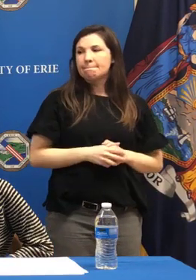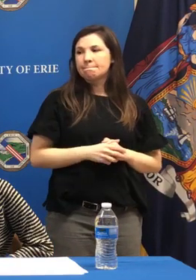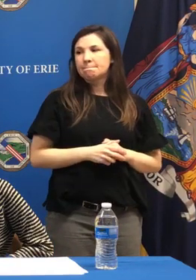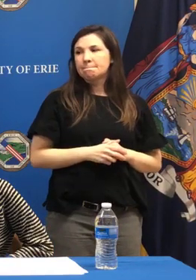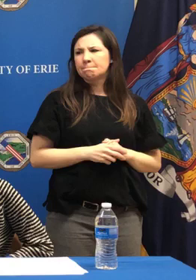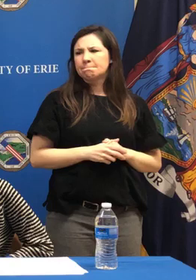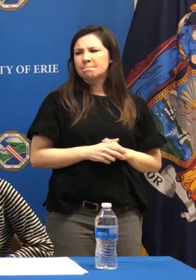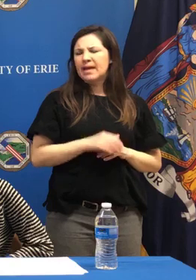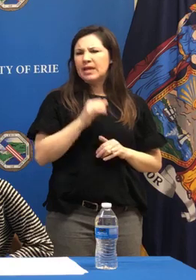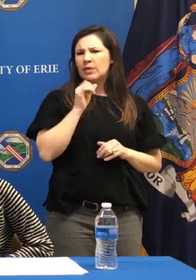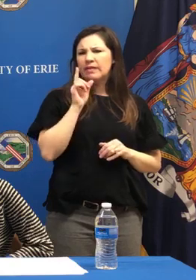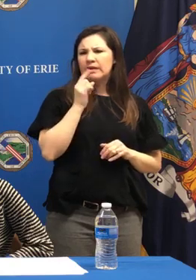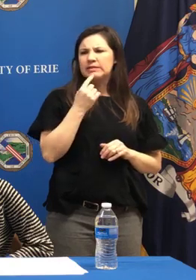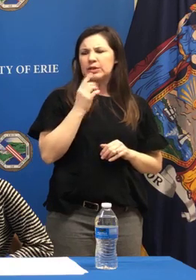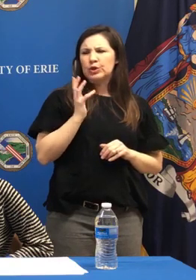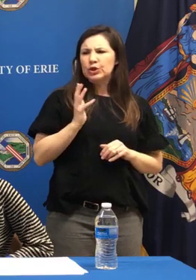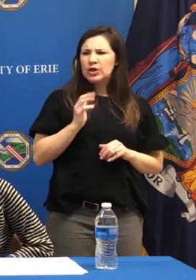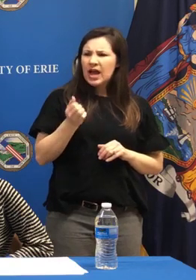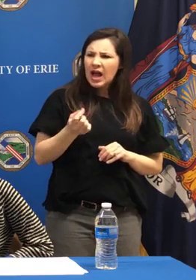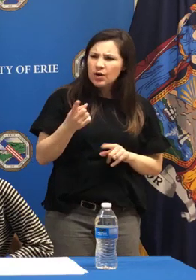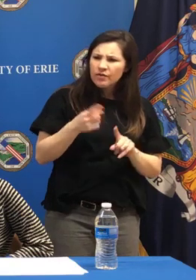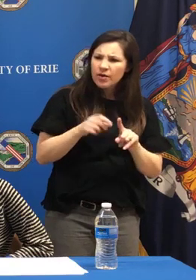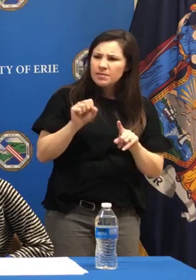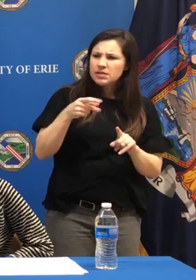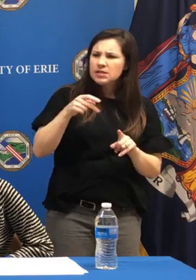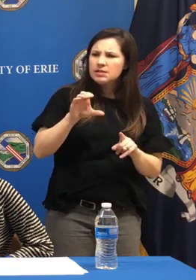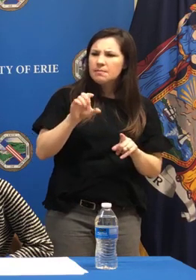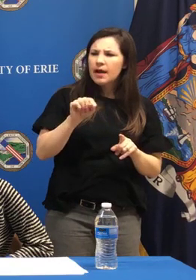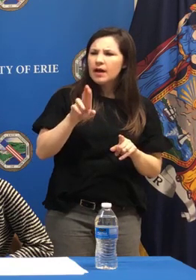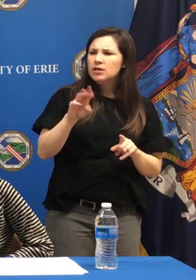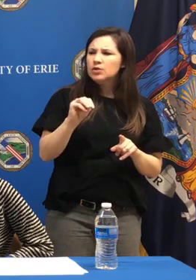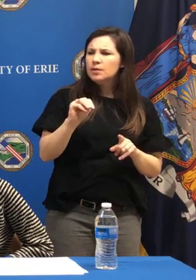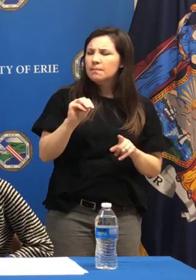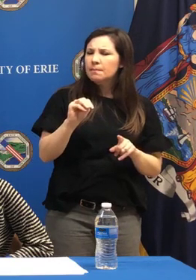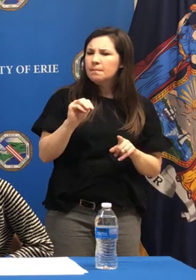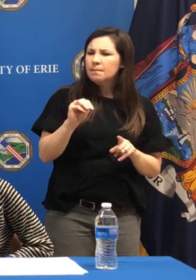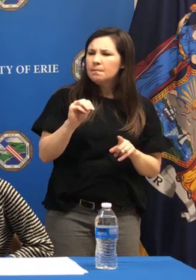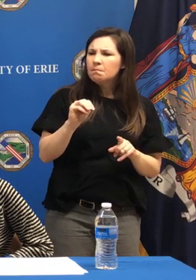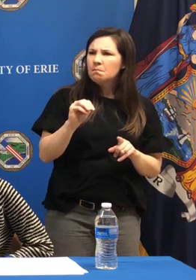I don't think I said it earlier, but is anybody on the line from Spectrum News? I don't think so.